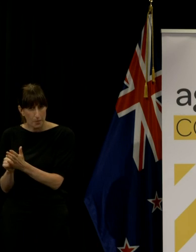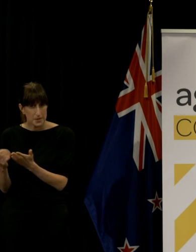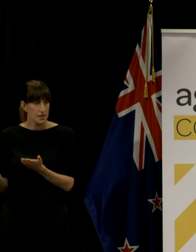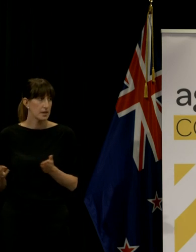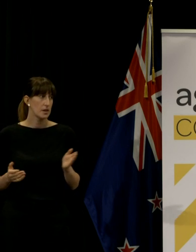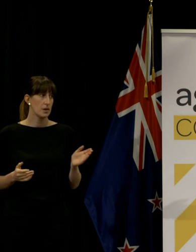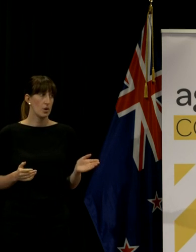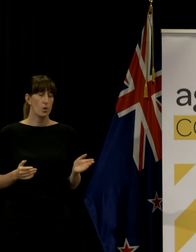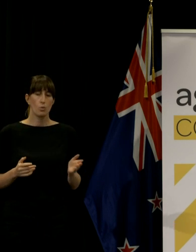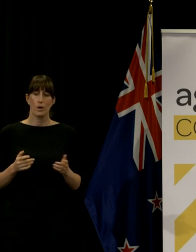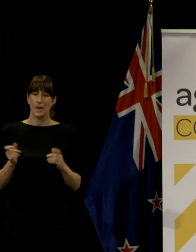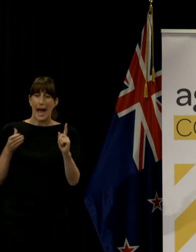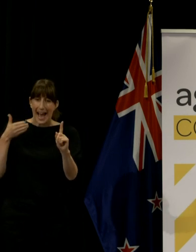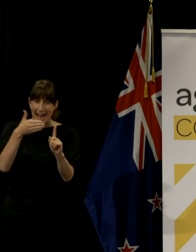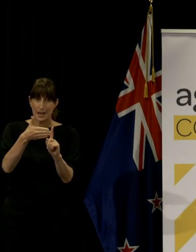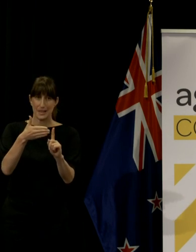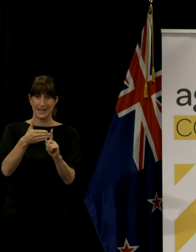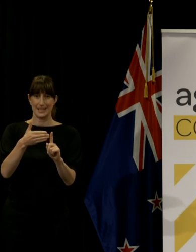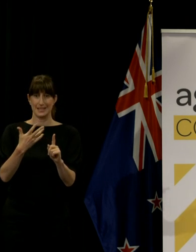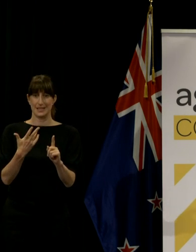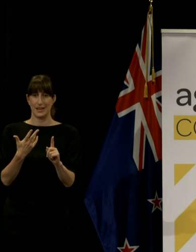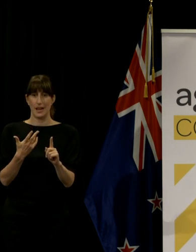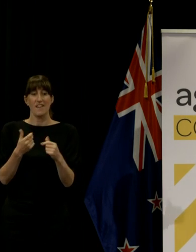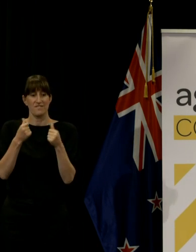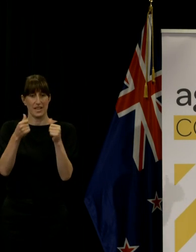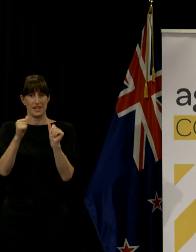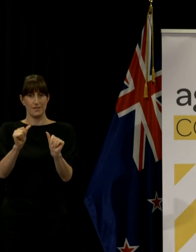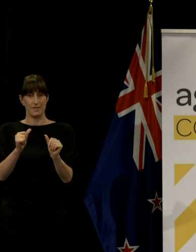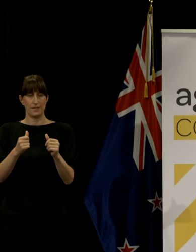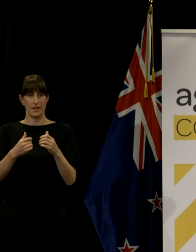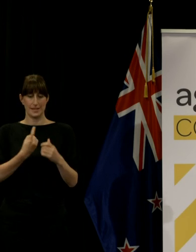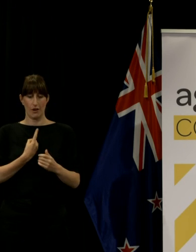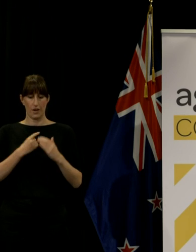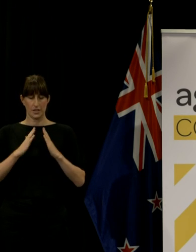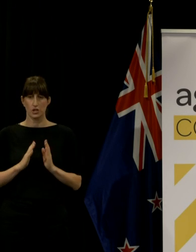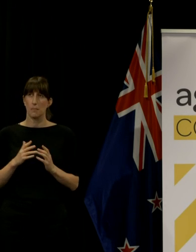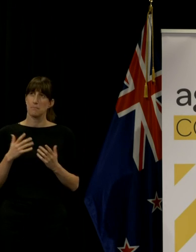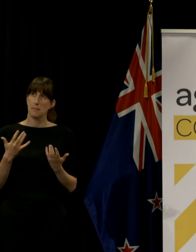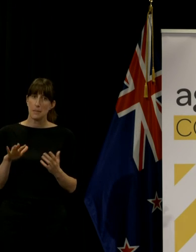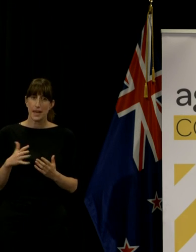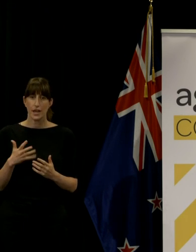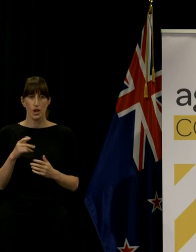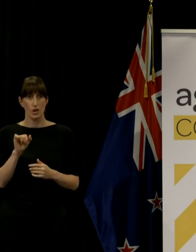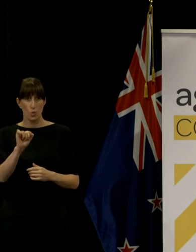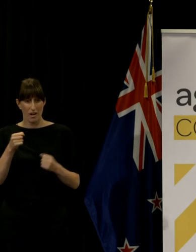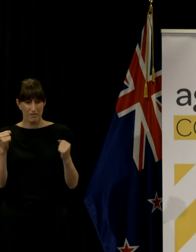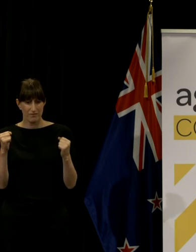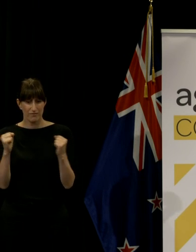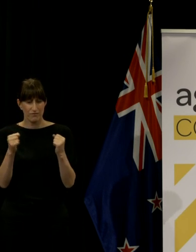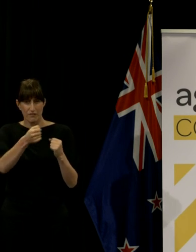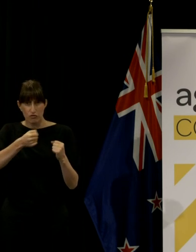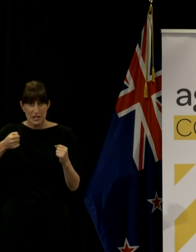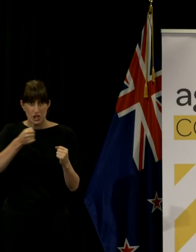effective self-isolation. So there will be some instances that we're considering, for example, where essential whiteware, like a fridge or a washing machine, needs